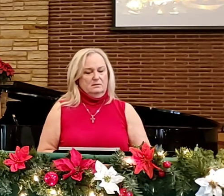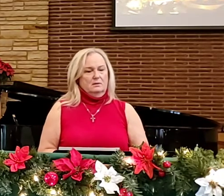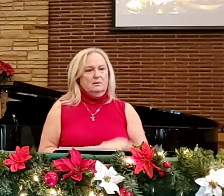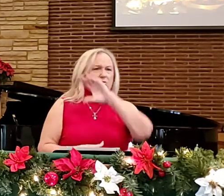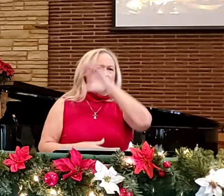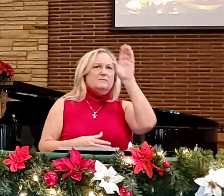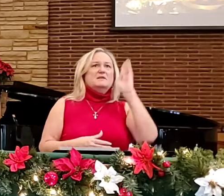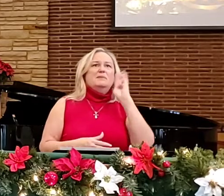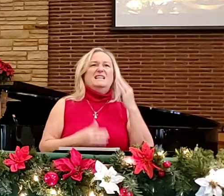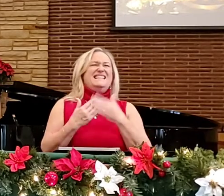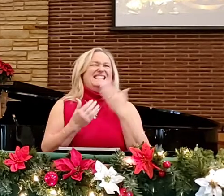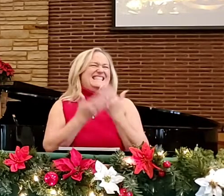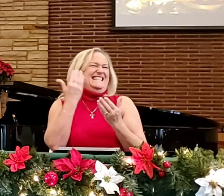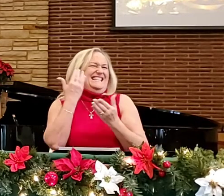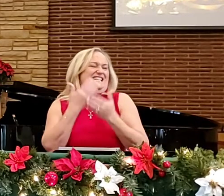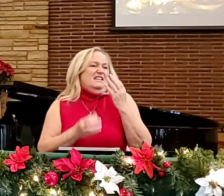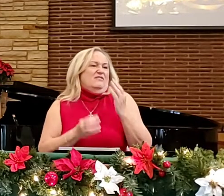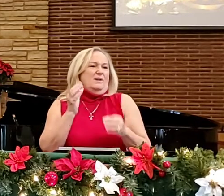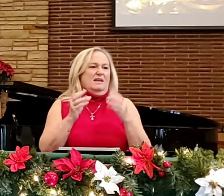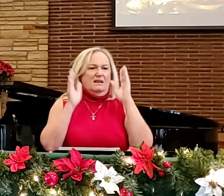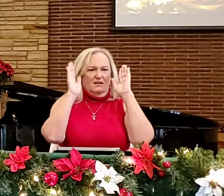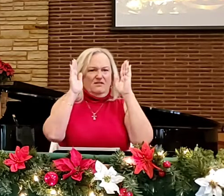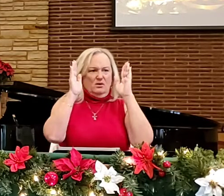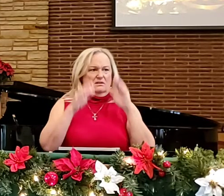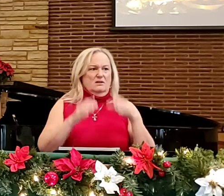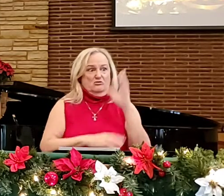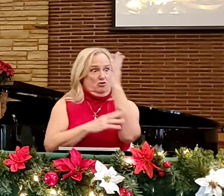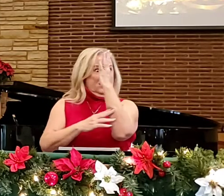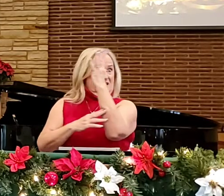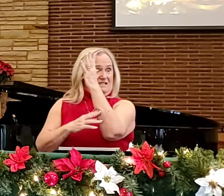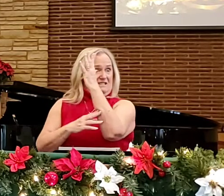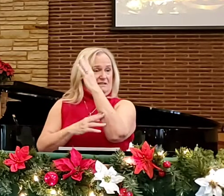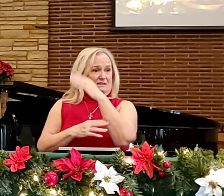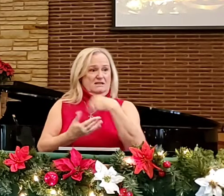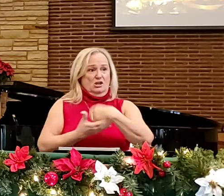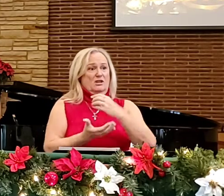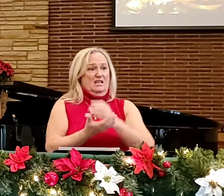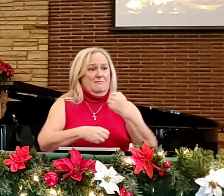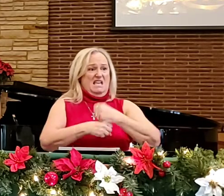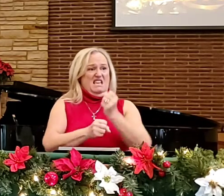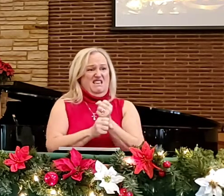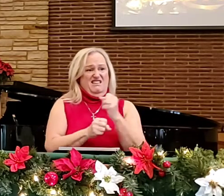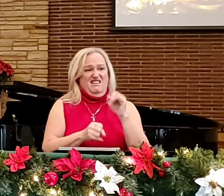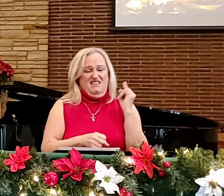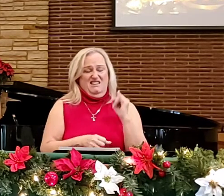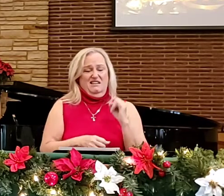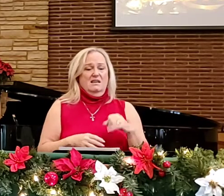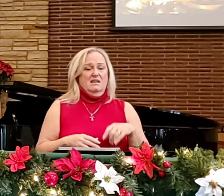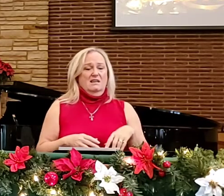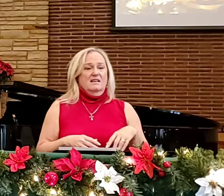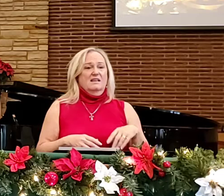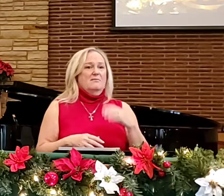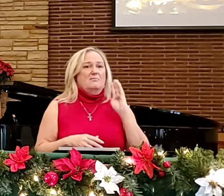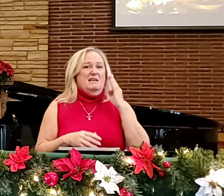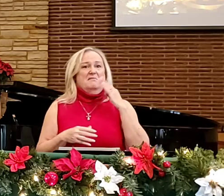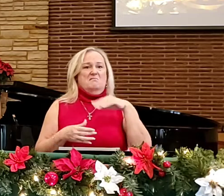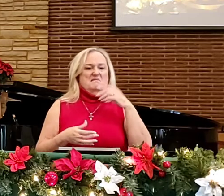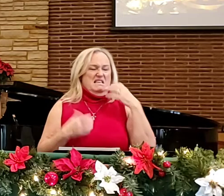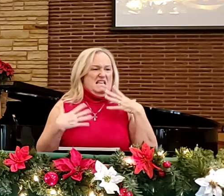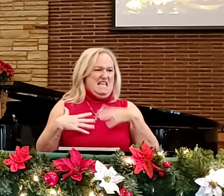Christmas would be a lot easier if we just concentrated on trees and cookie making and pretending to be mad because we have to